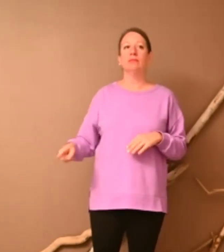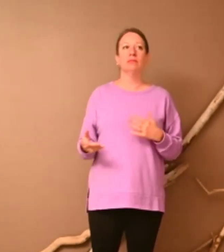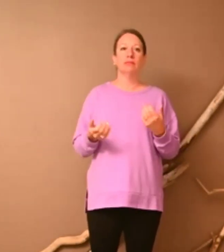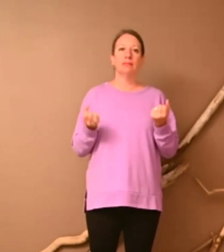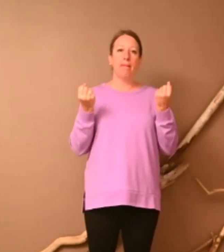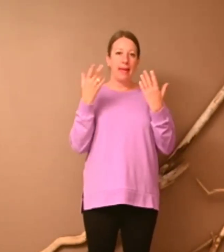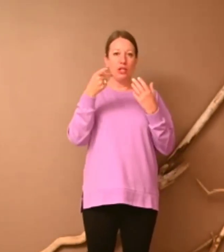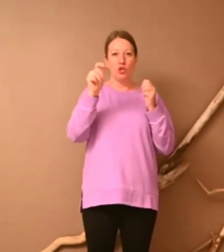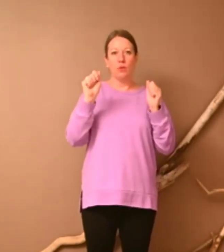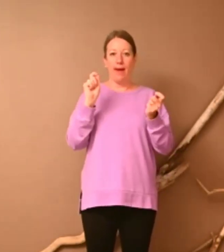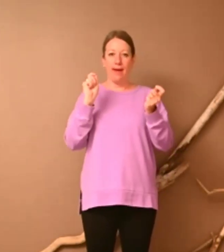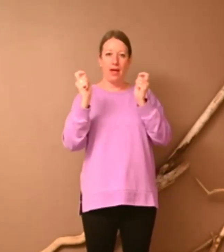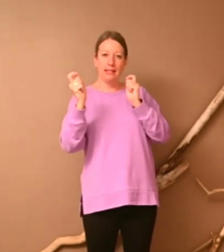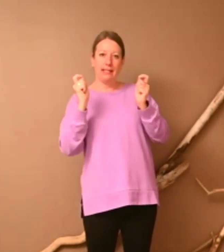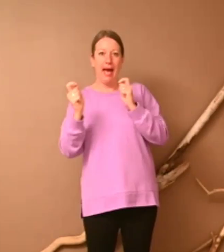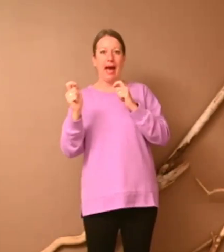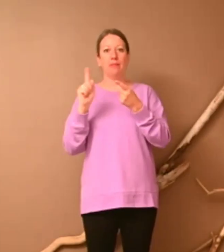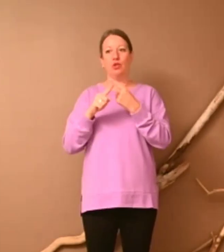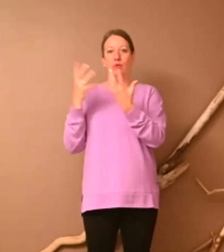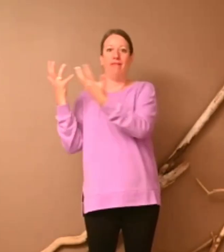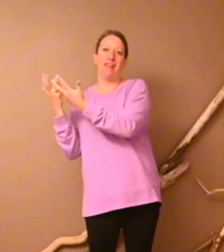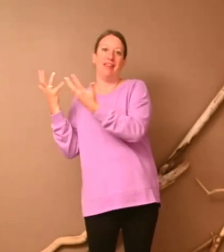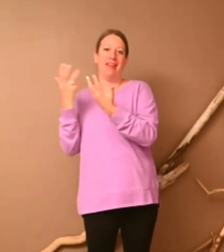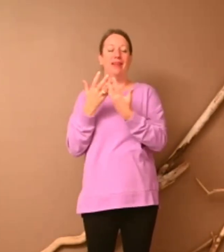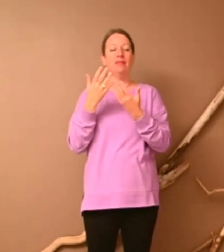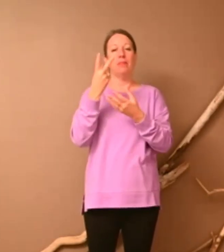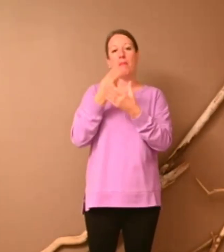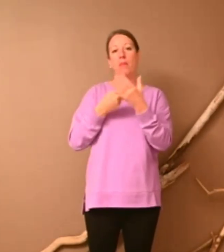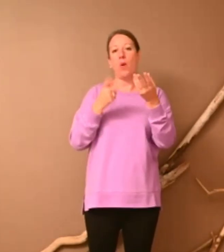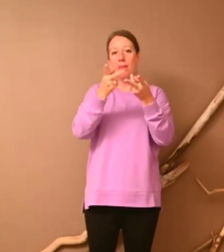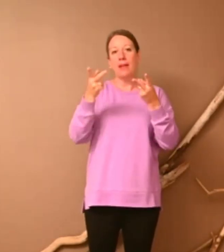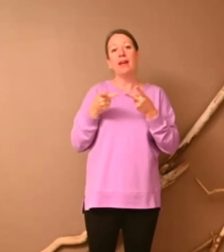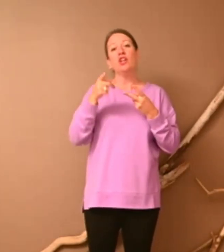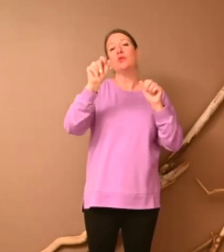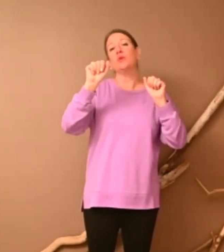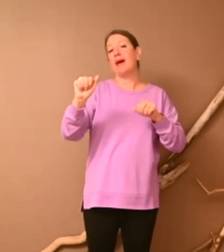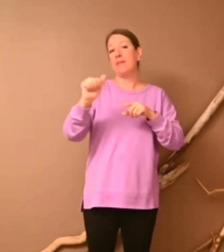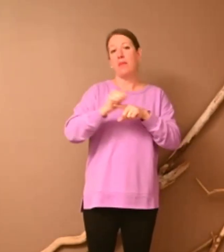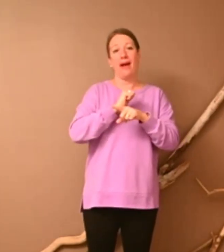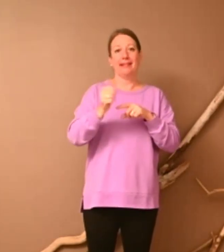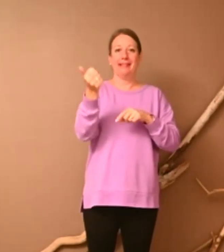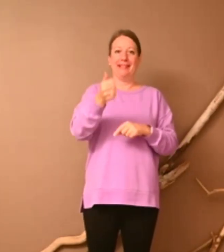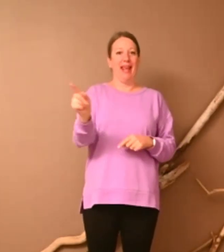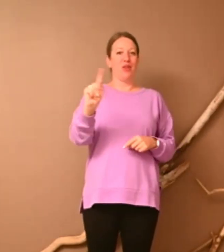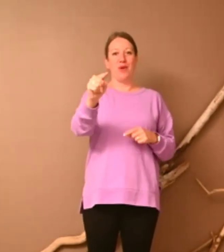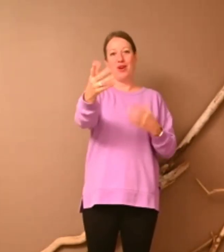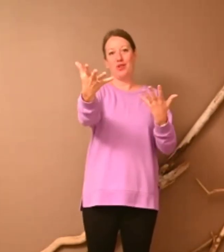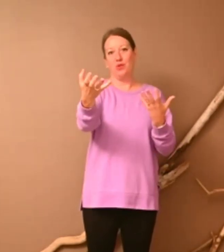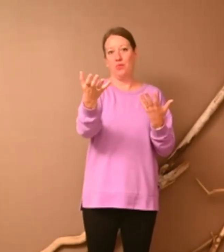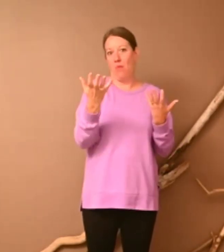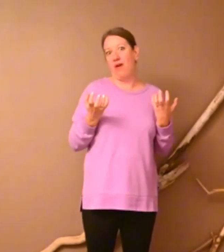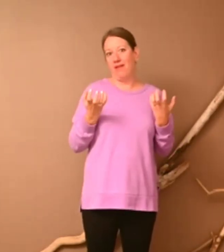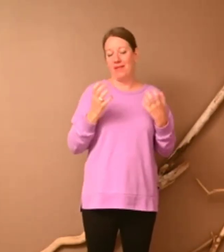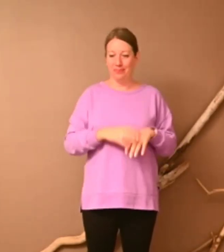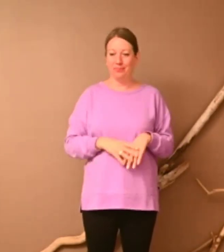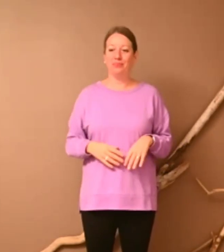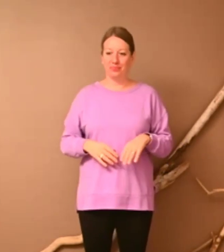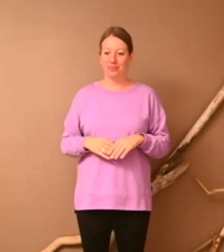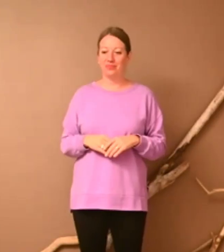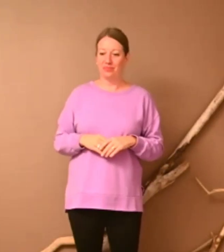or sitting. I have my chair over here. And, you might choose to make changes. You're always welcome